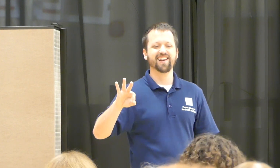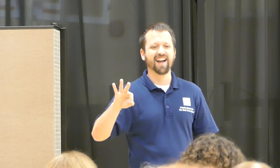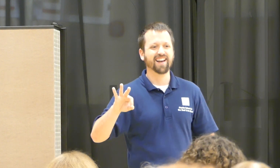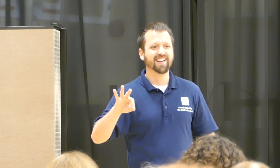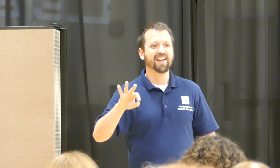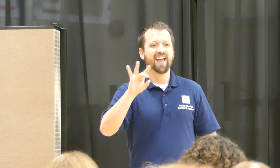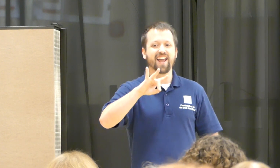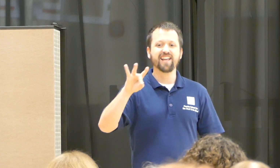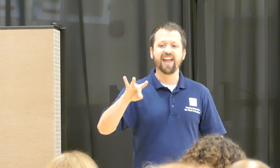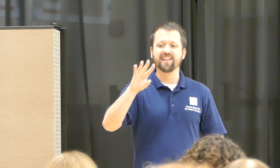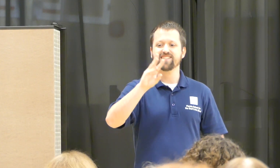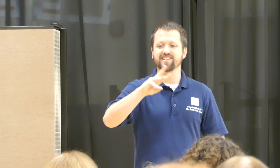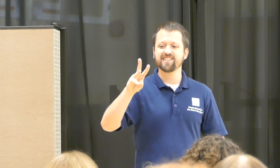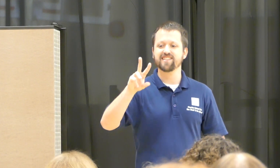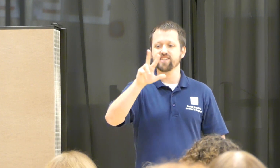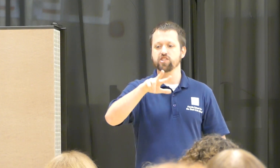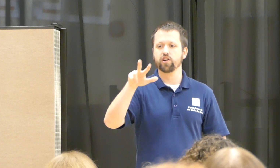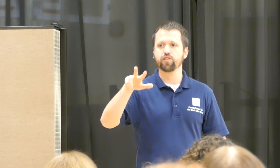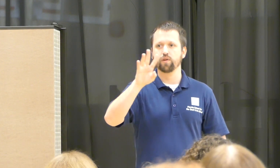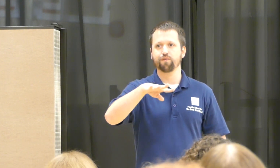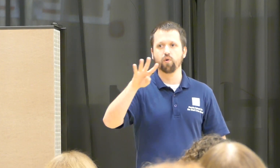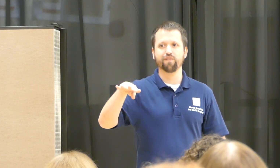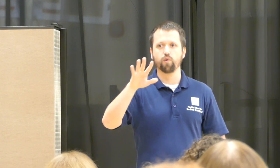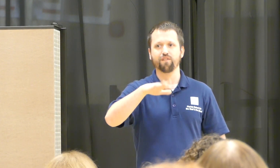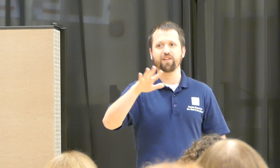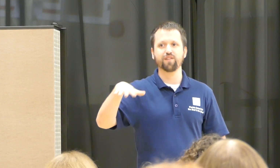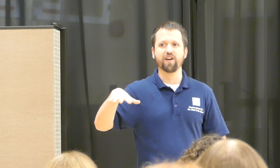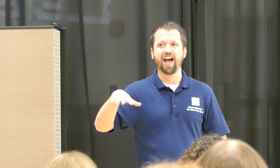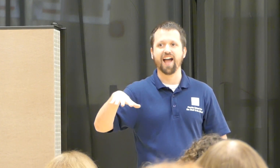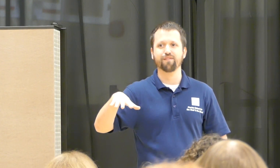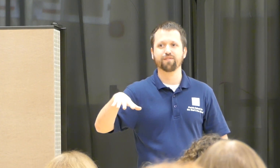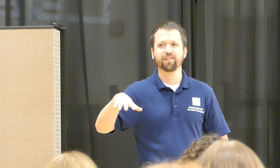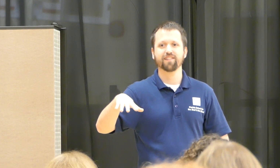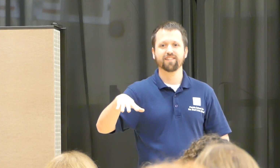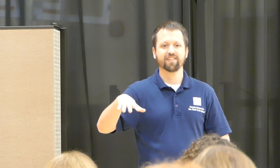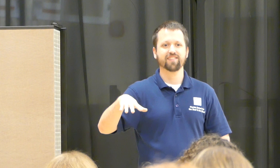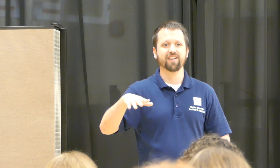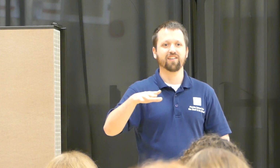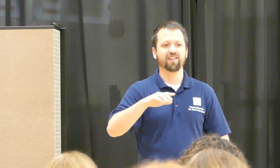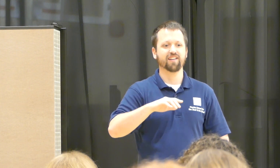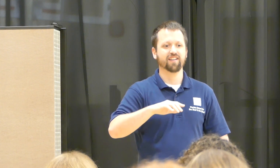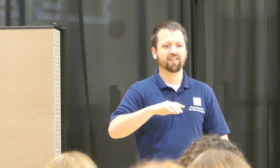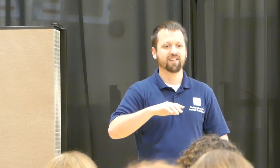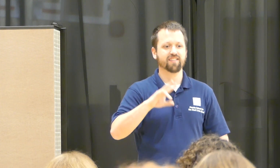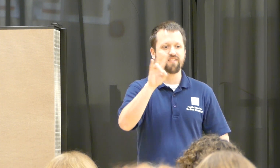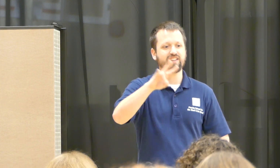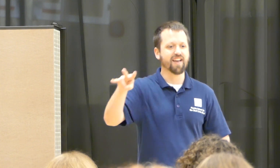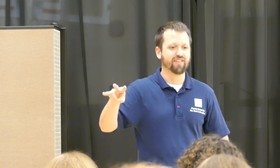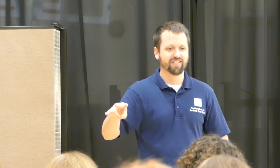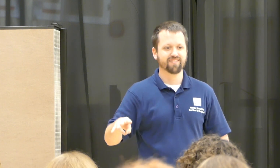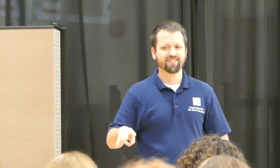99, 88, 66, 33, 44, 55. So, 77.